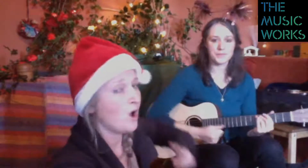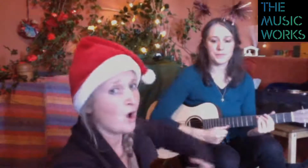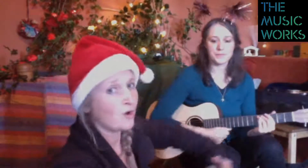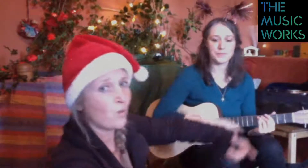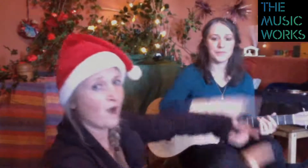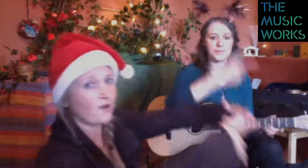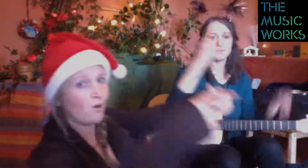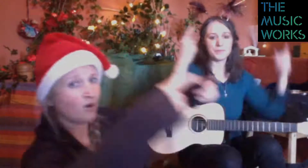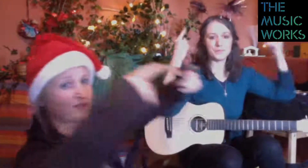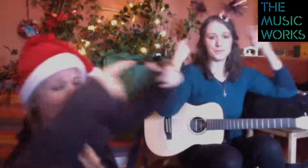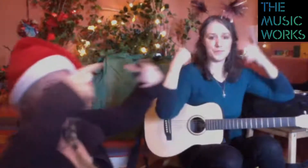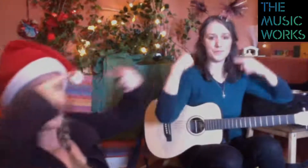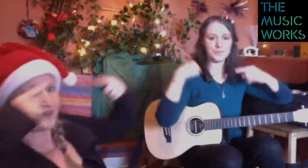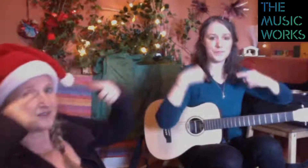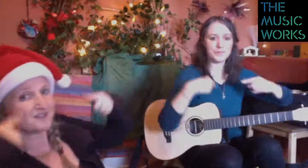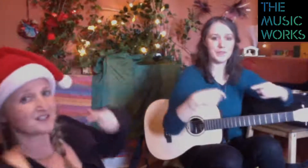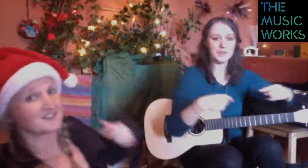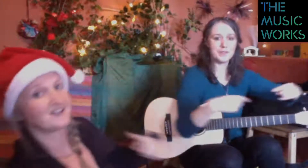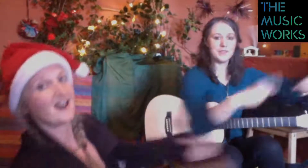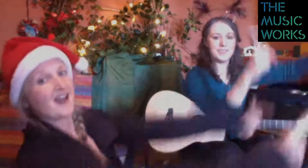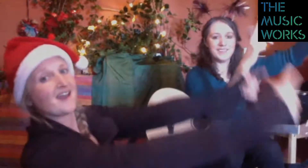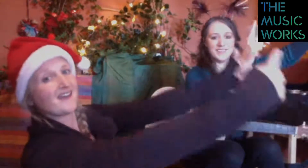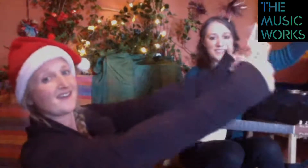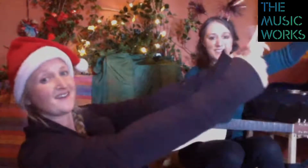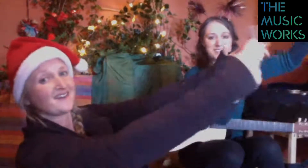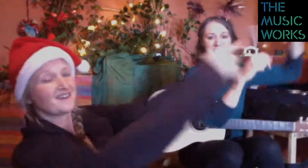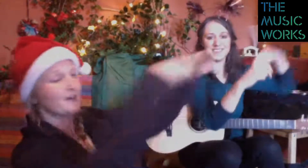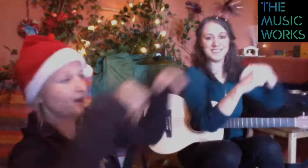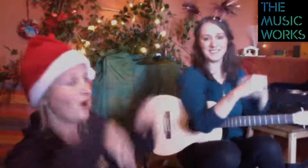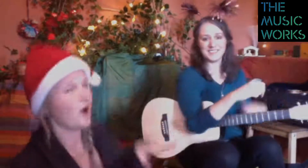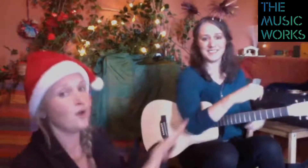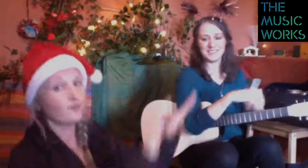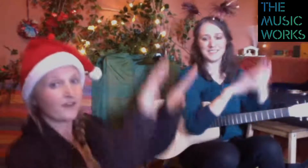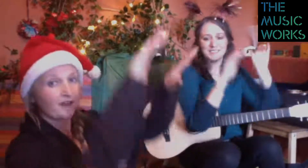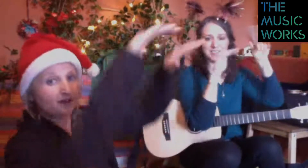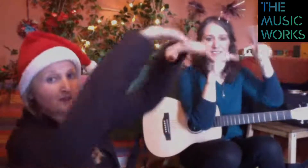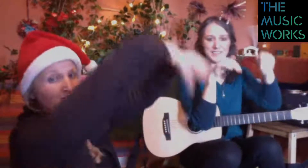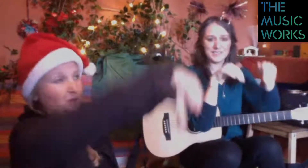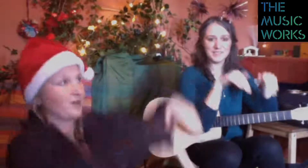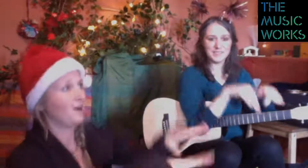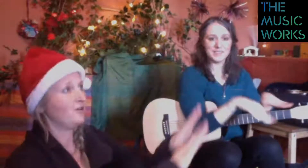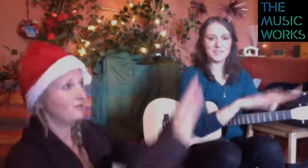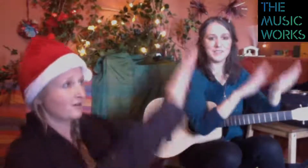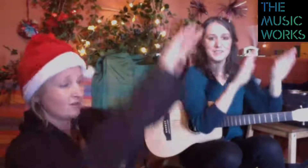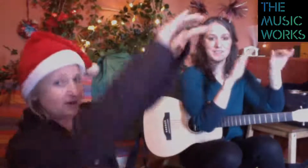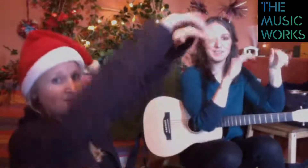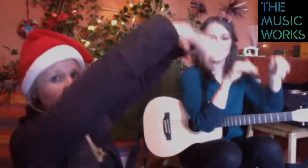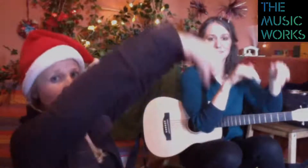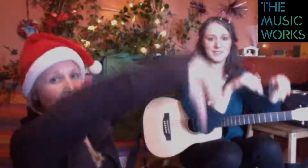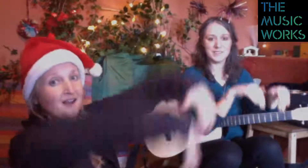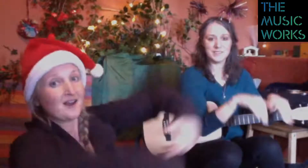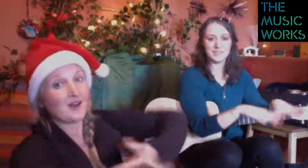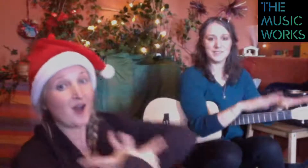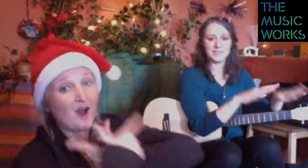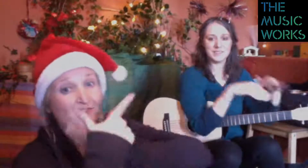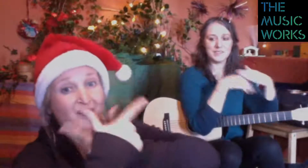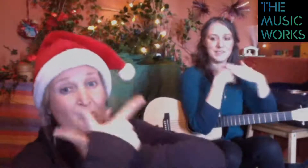a one-horse open sleigh. Over the hills we go. Go over the hills. Laughing all the